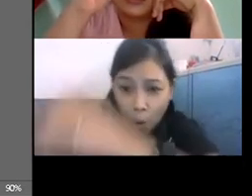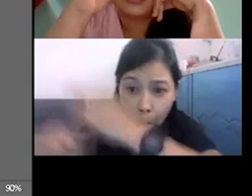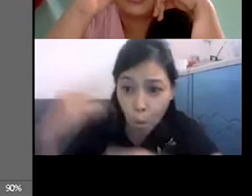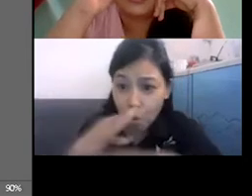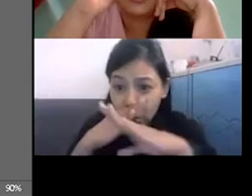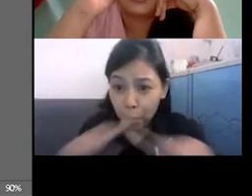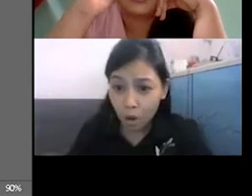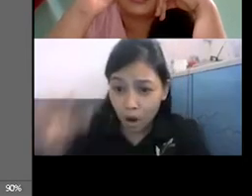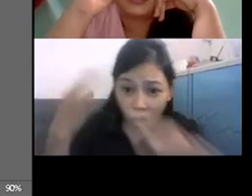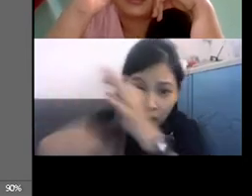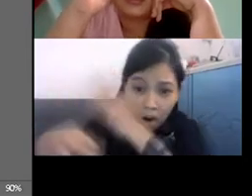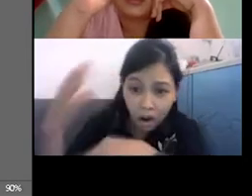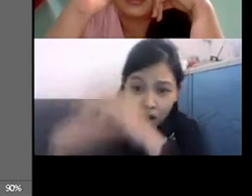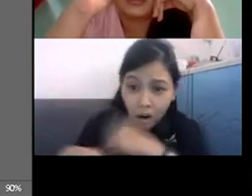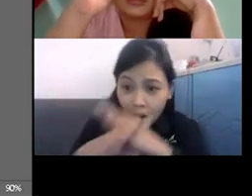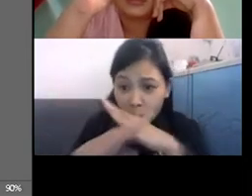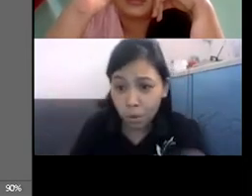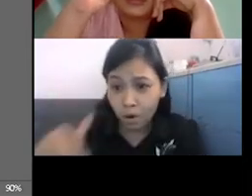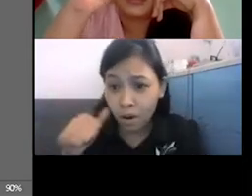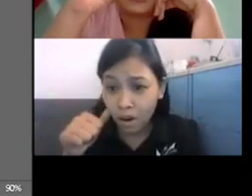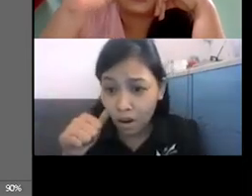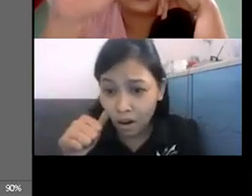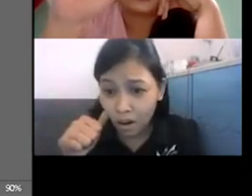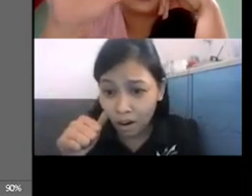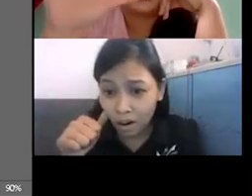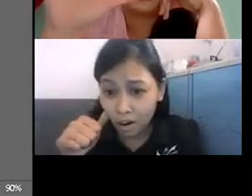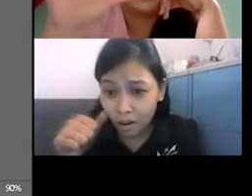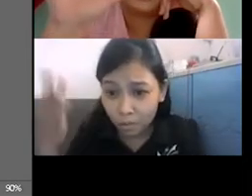We're voting now. So, Meng. Okay.